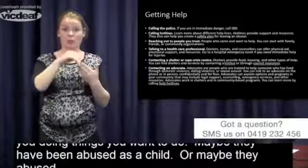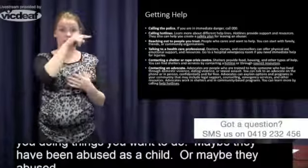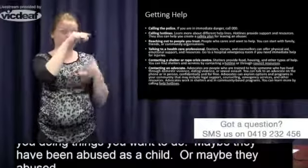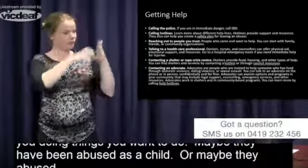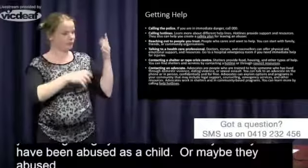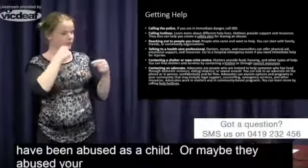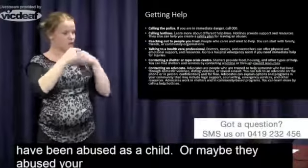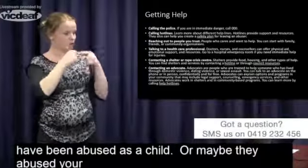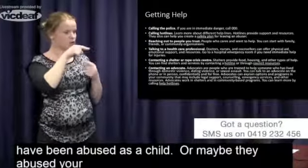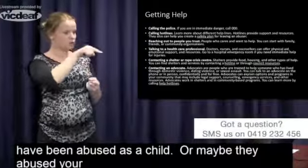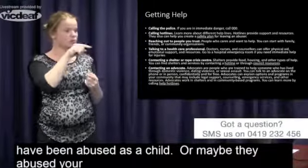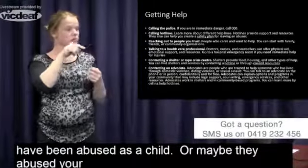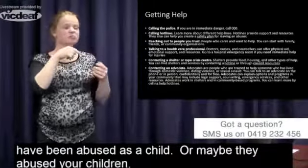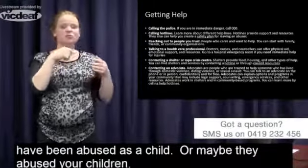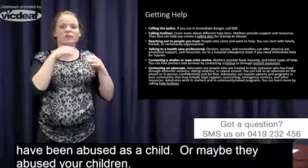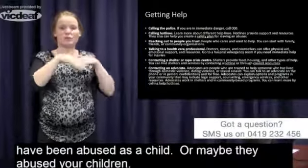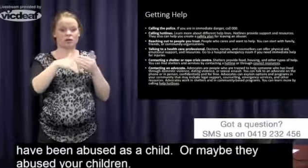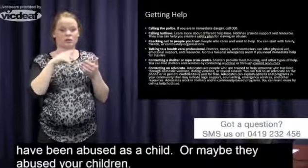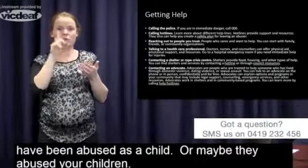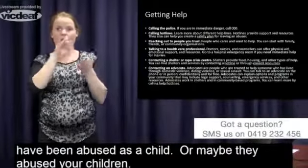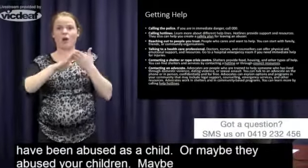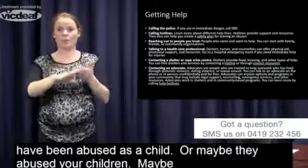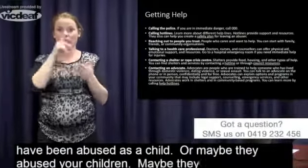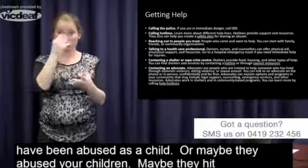And maybe they've hit a previous partner.